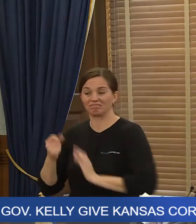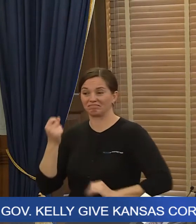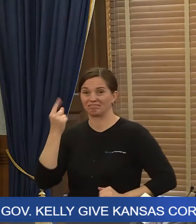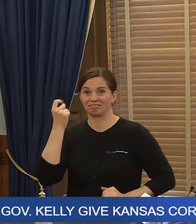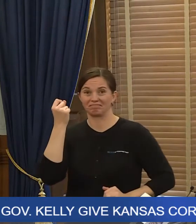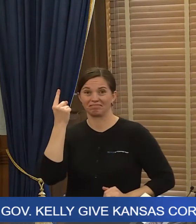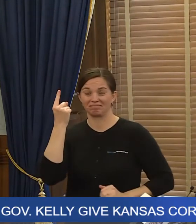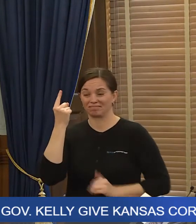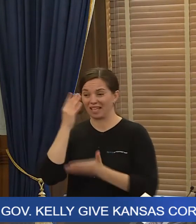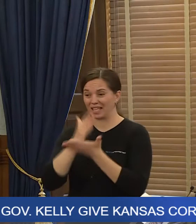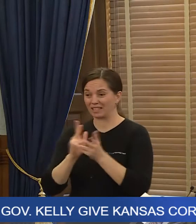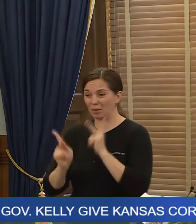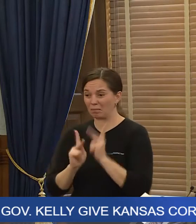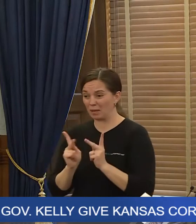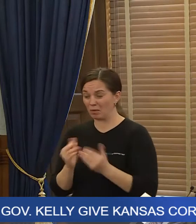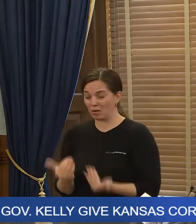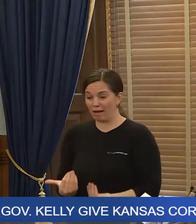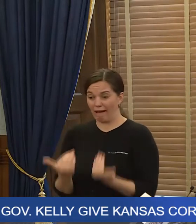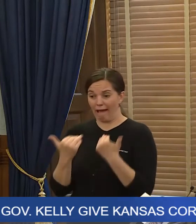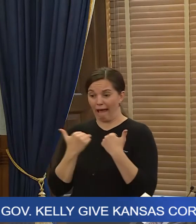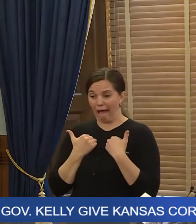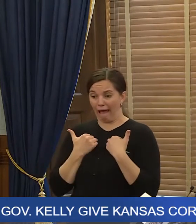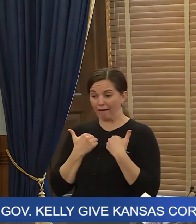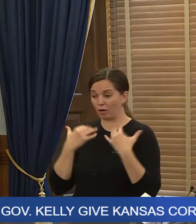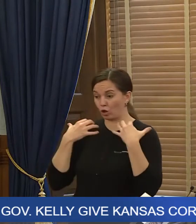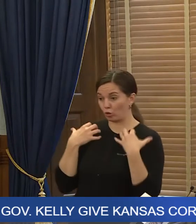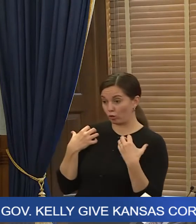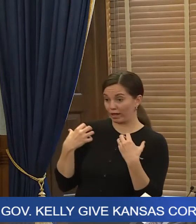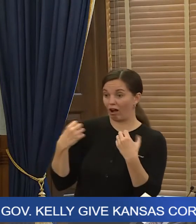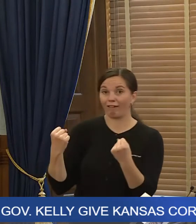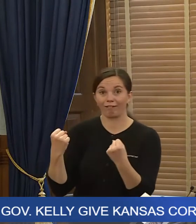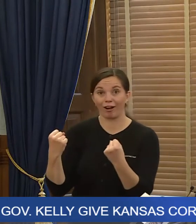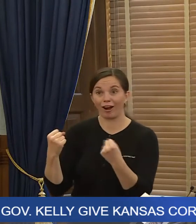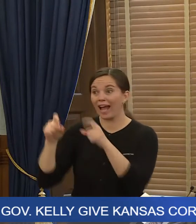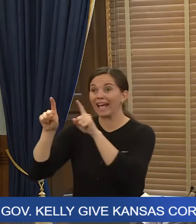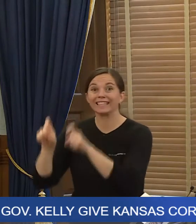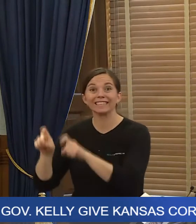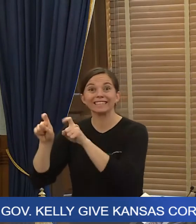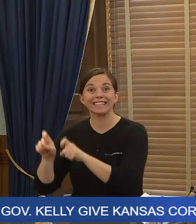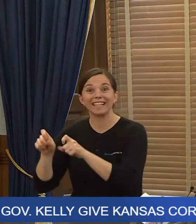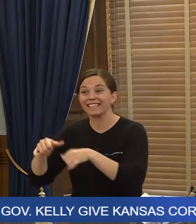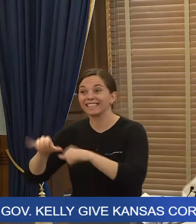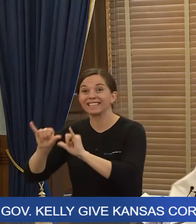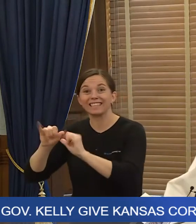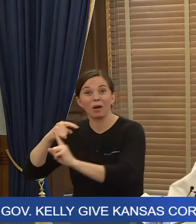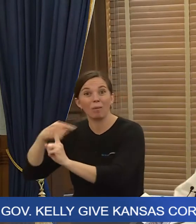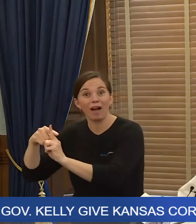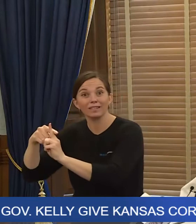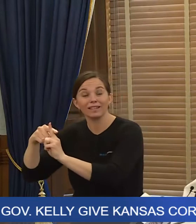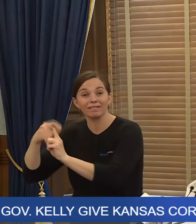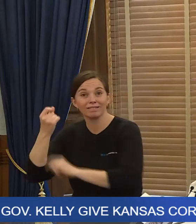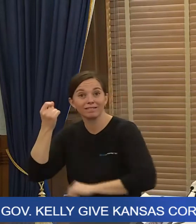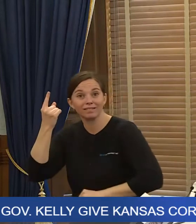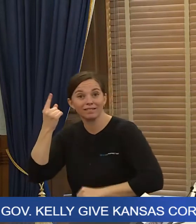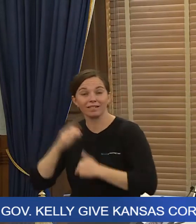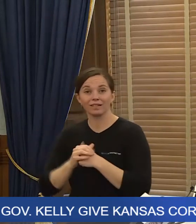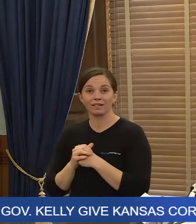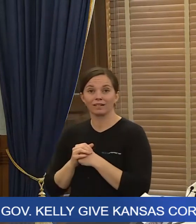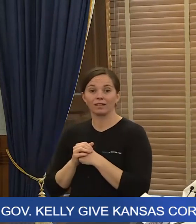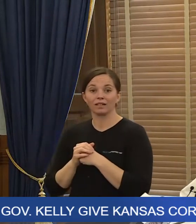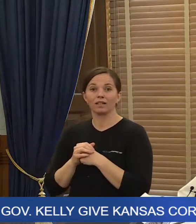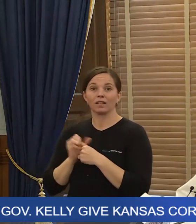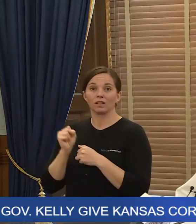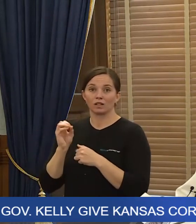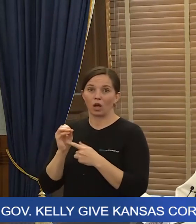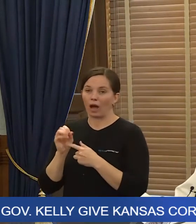months or 6 weeks, don't even turn back to negative. I just read it wouldn't be a complete day without a small dose